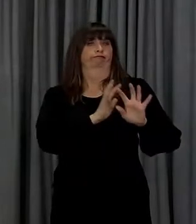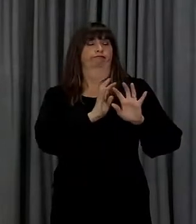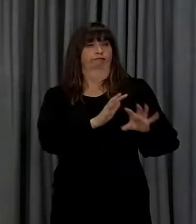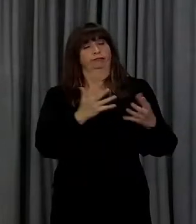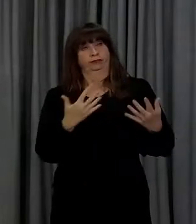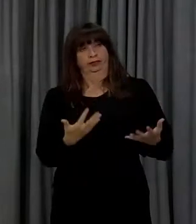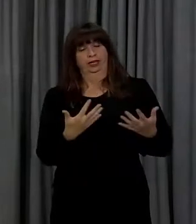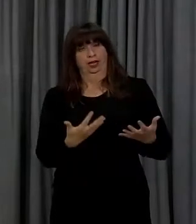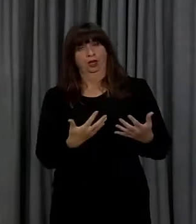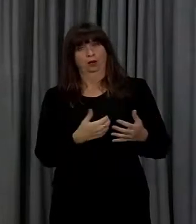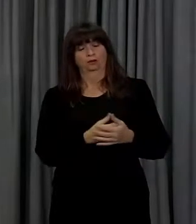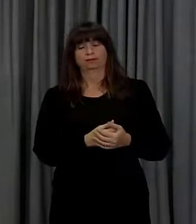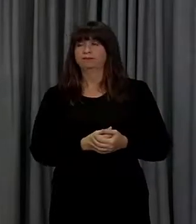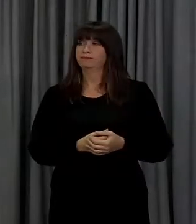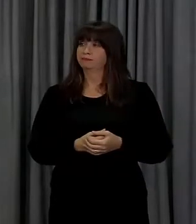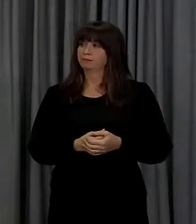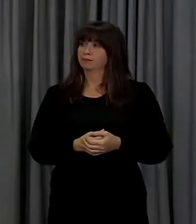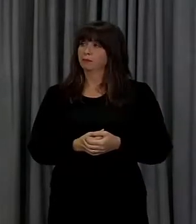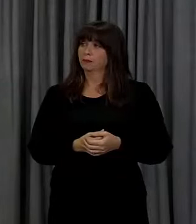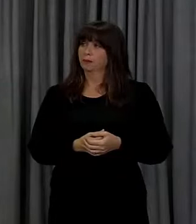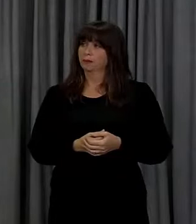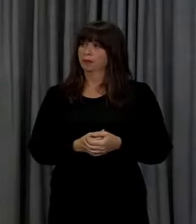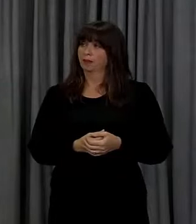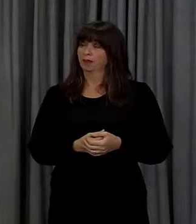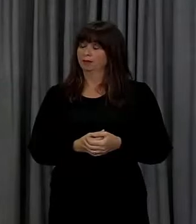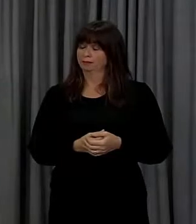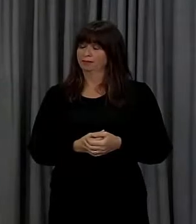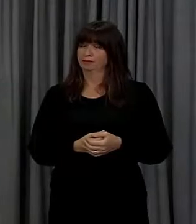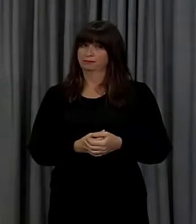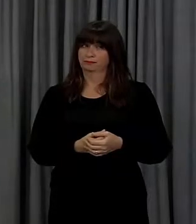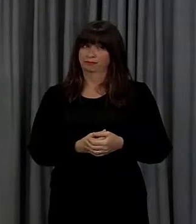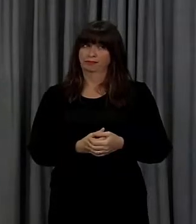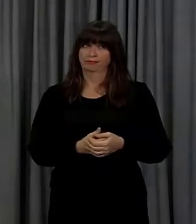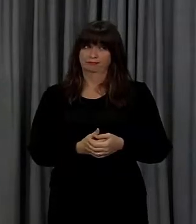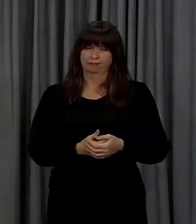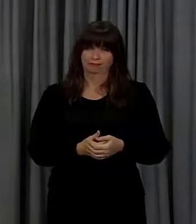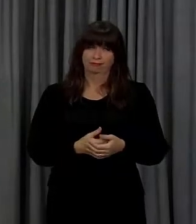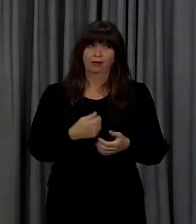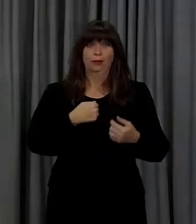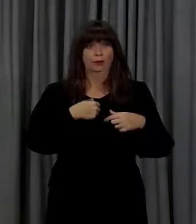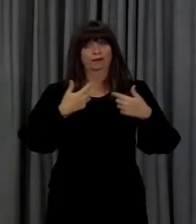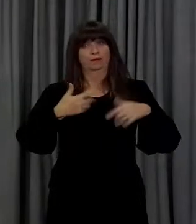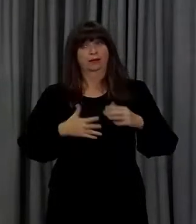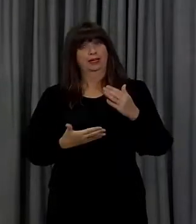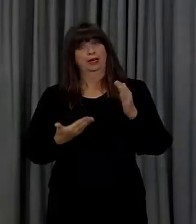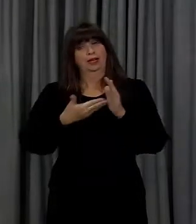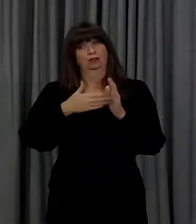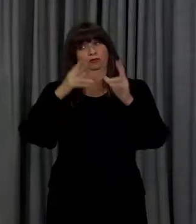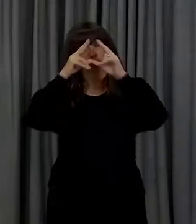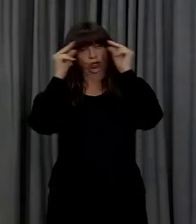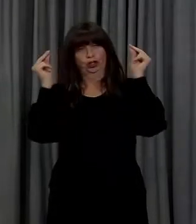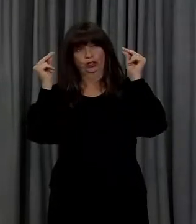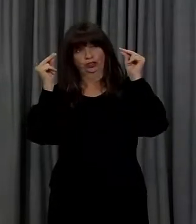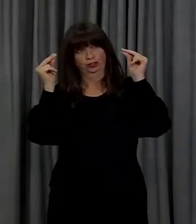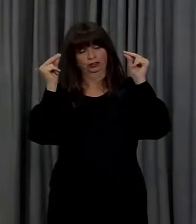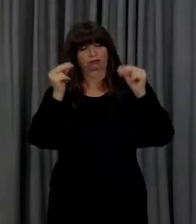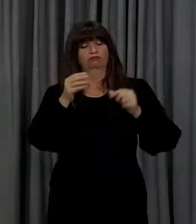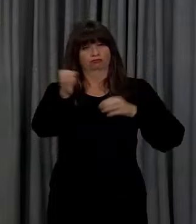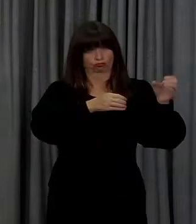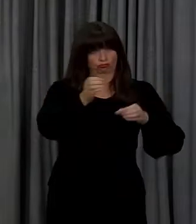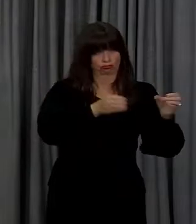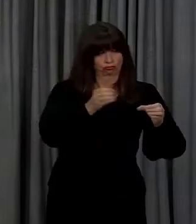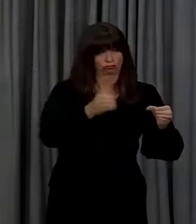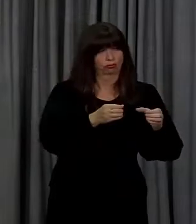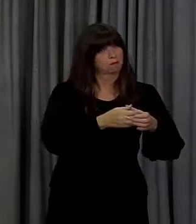requirements from the health service. So we have recruited more nurses than ever. We've recruited more doctors